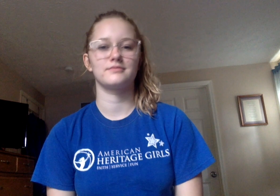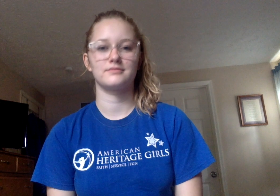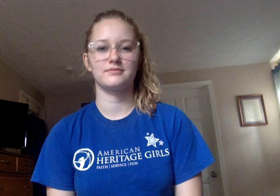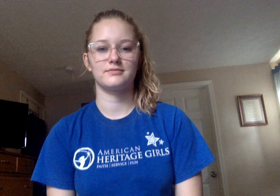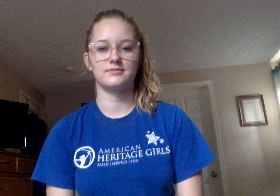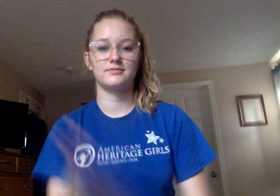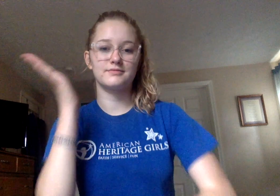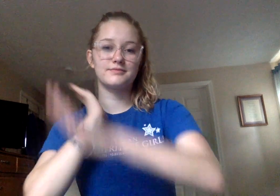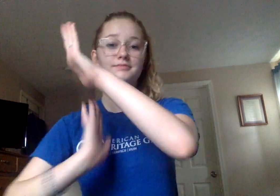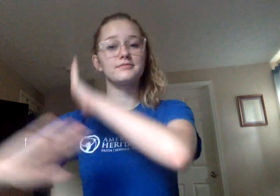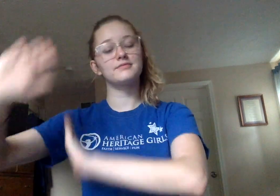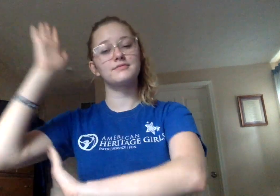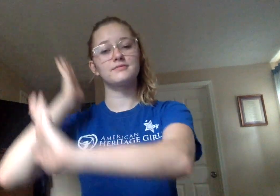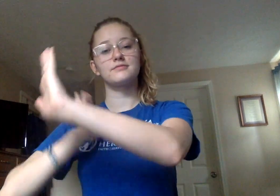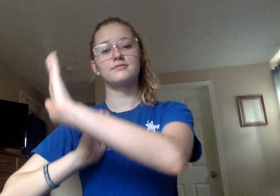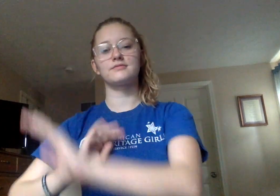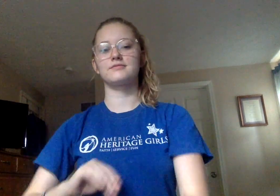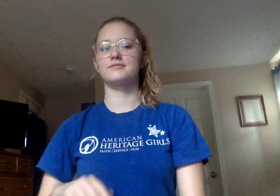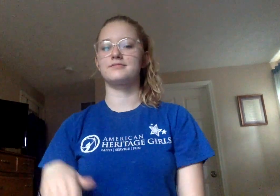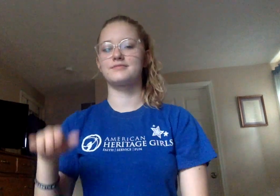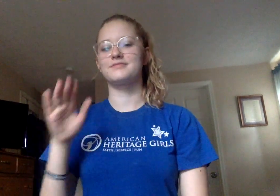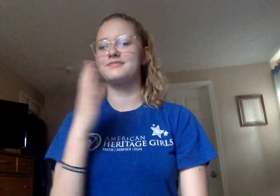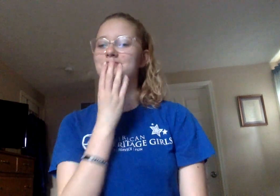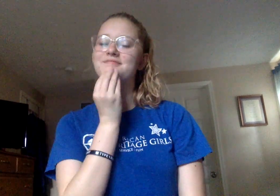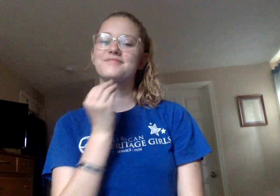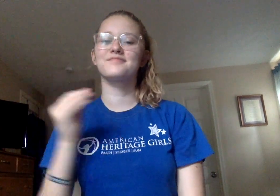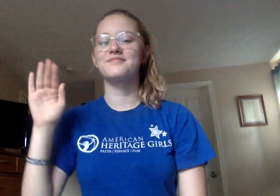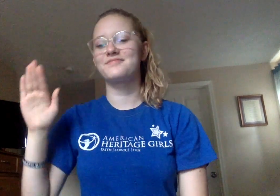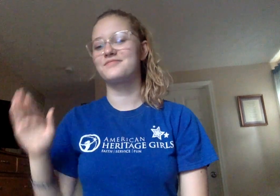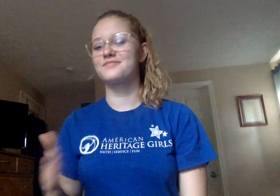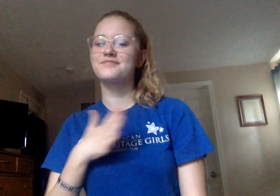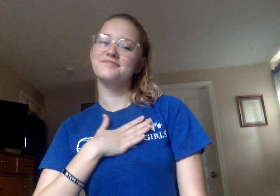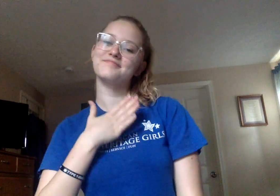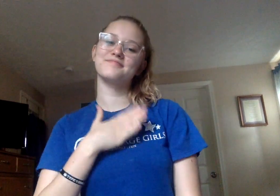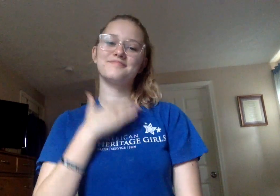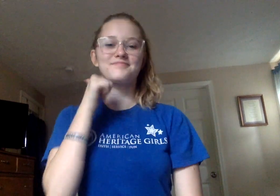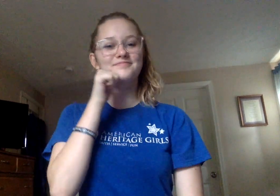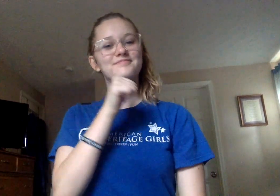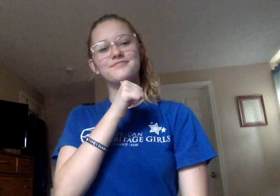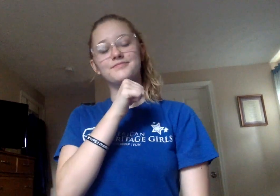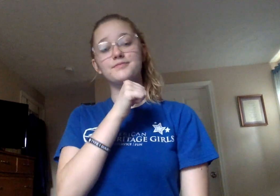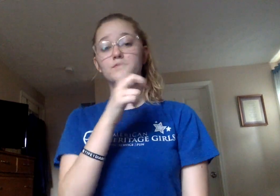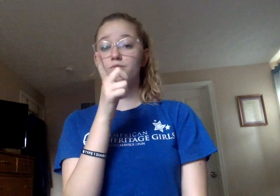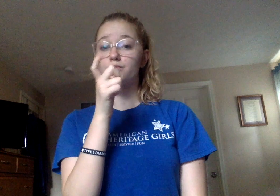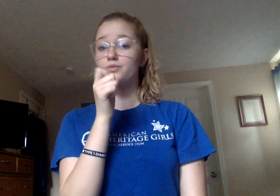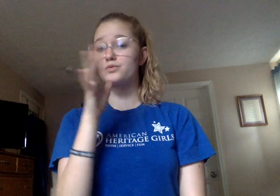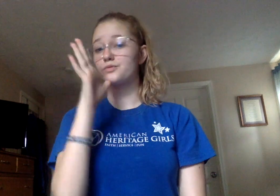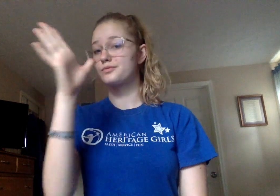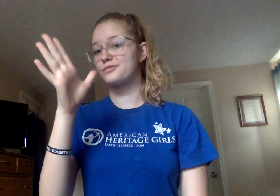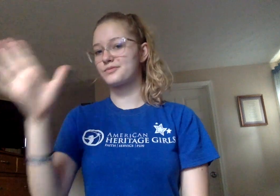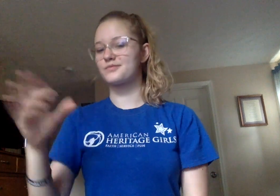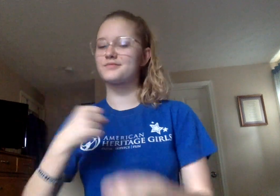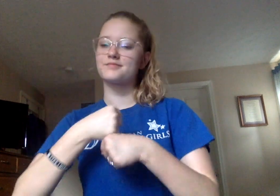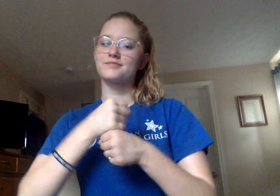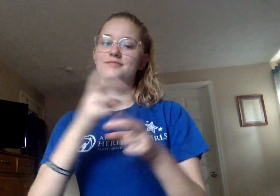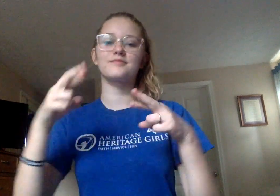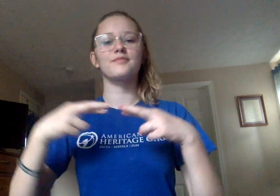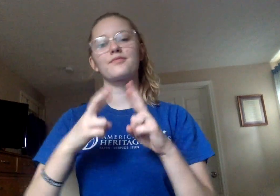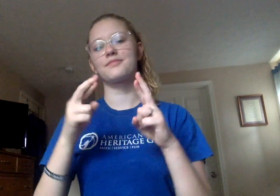Once upon a time, there was a sweet and happy little girl whose granny had made her a lovely red cape